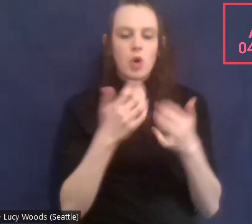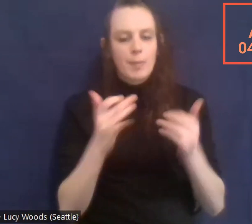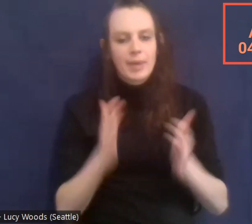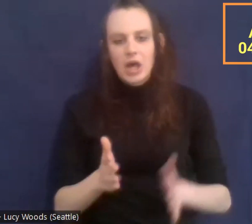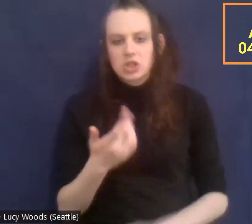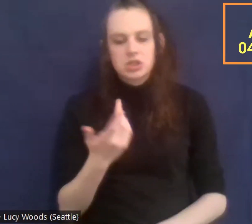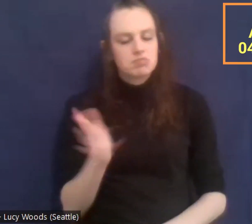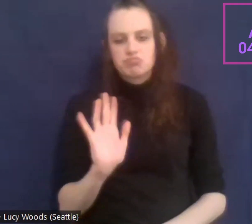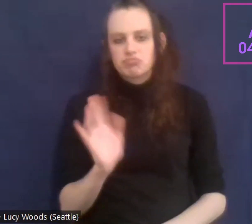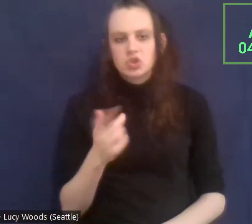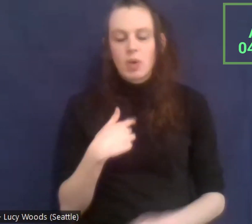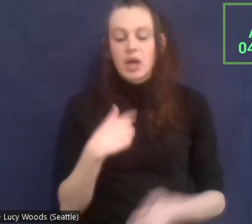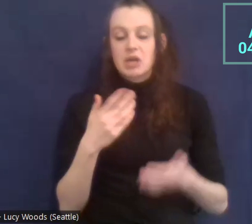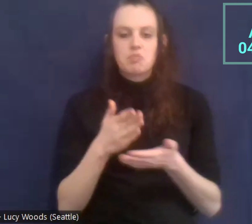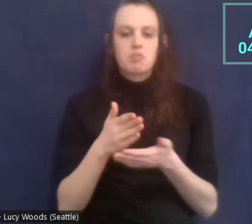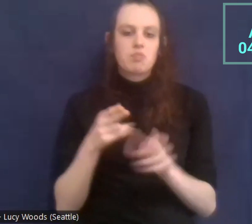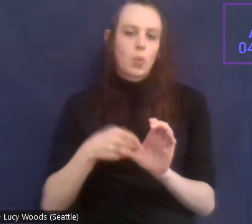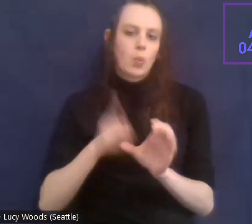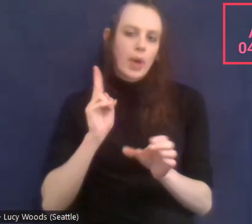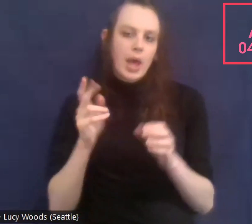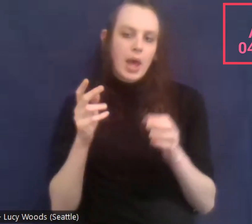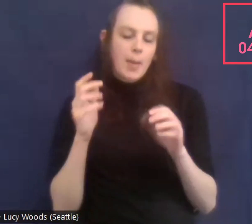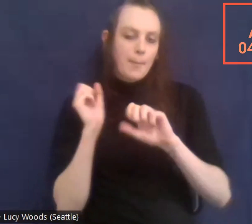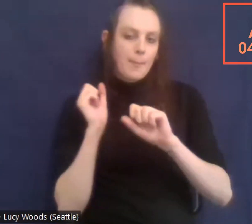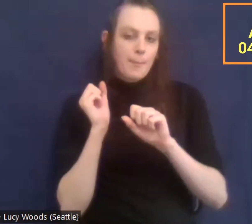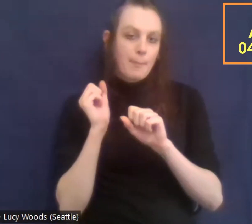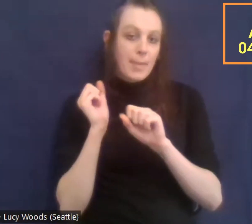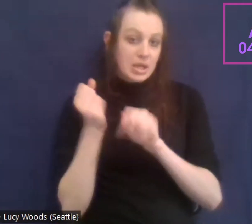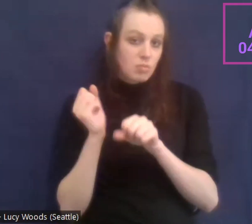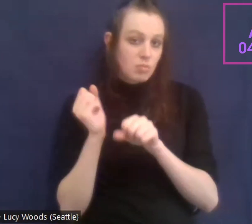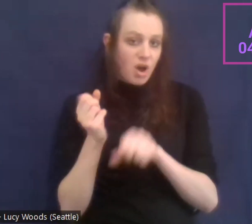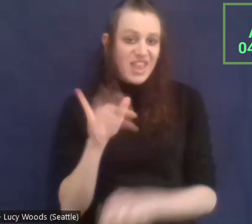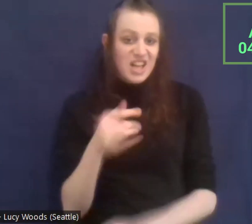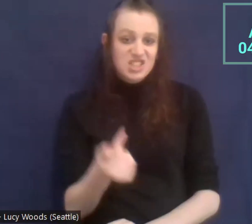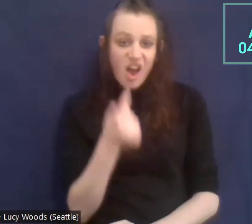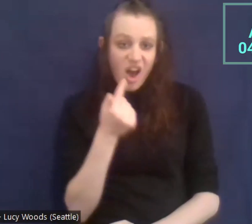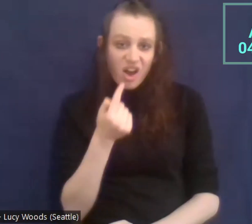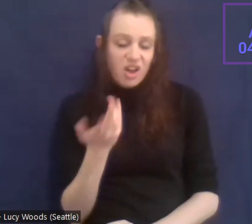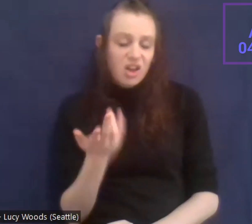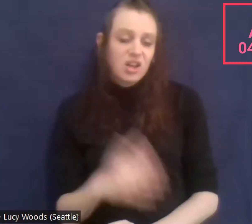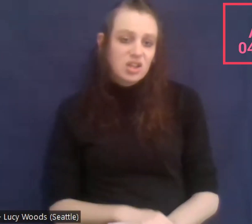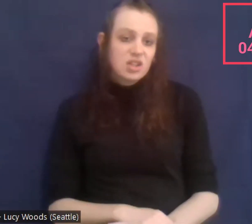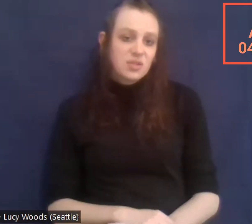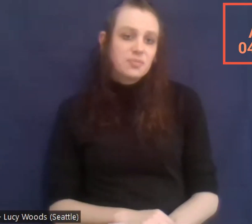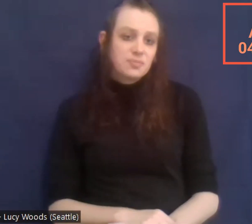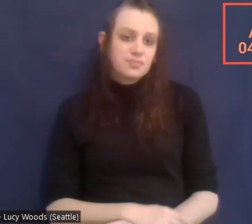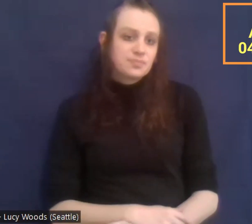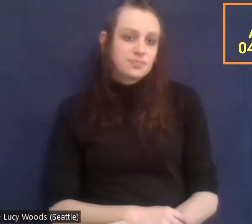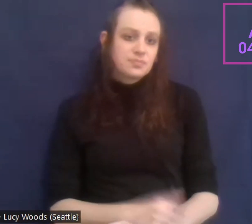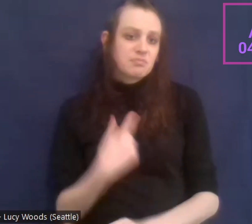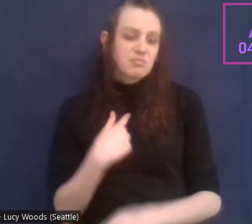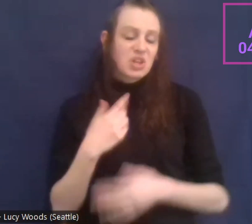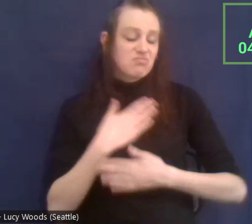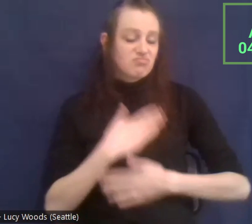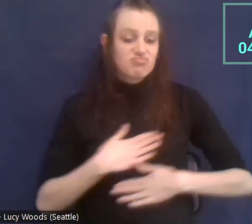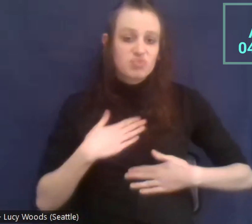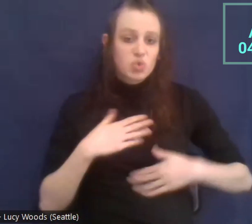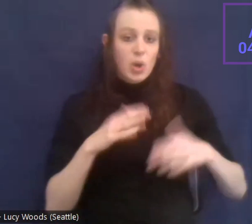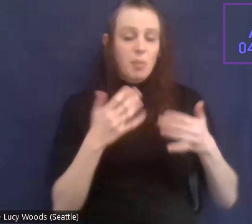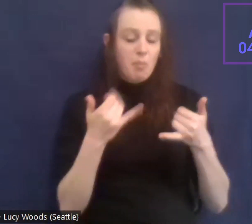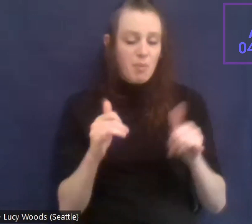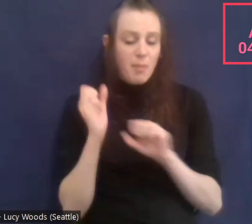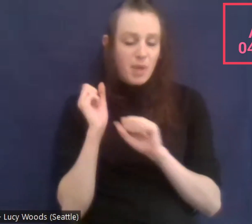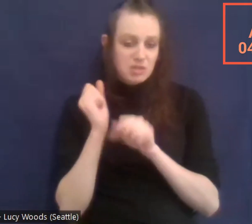I stopped playing baseball, which really sucked because I really enjoyed playing it. I know